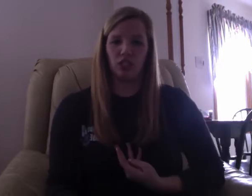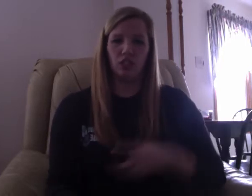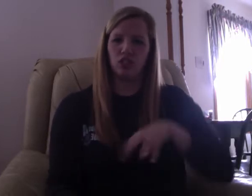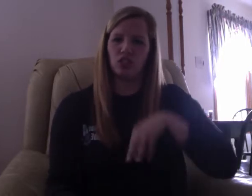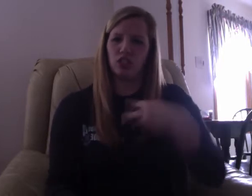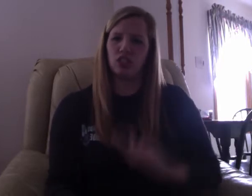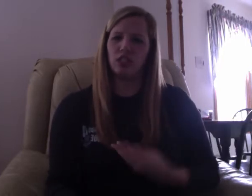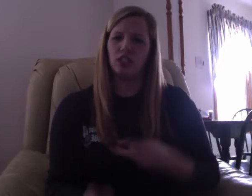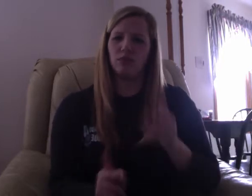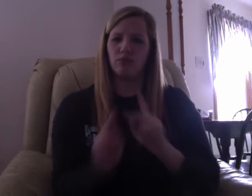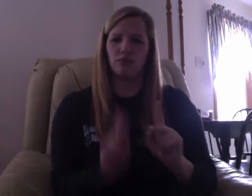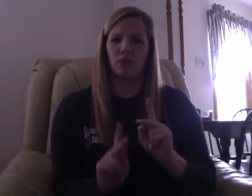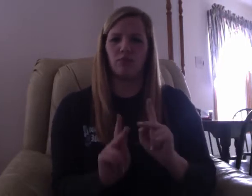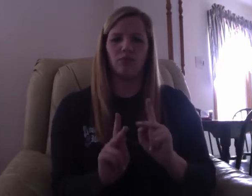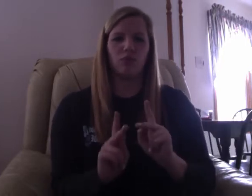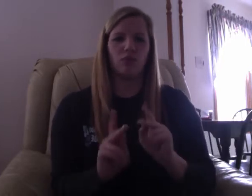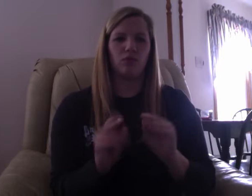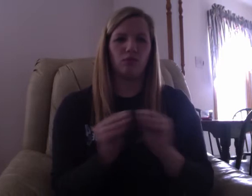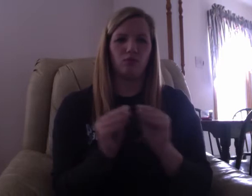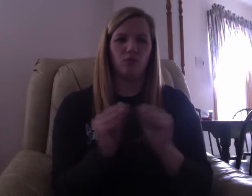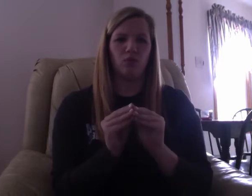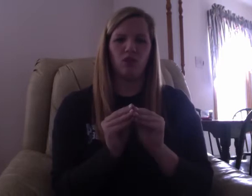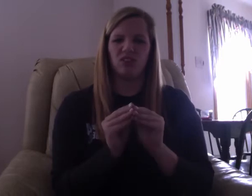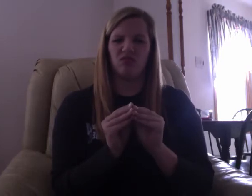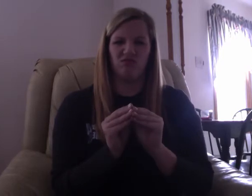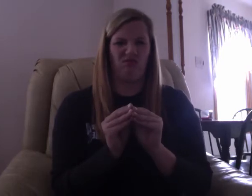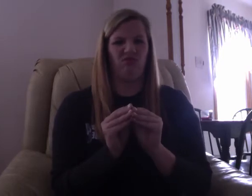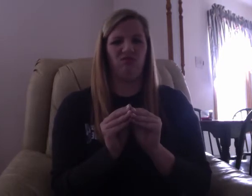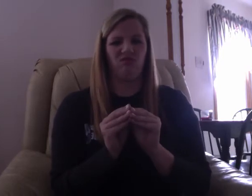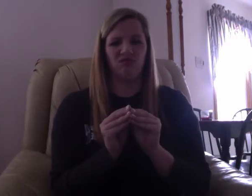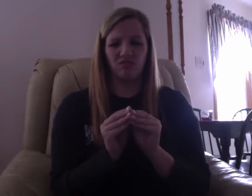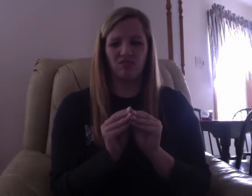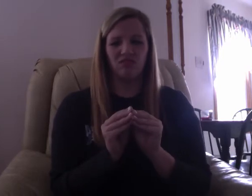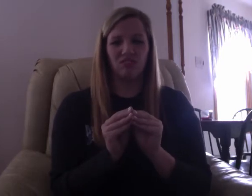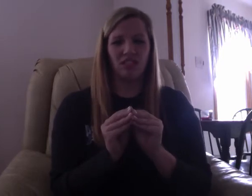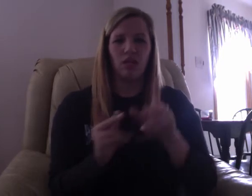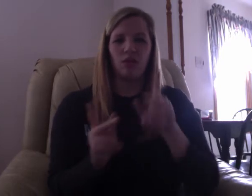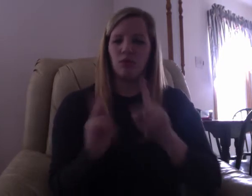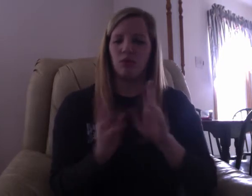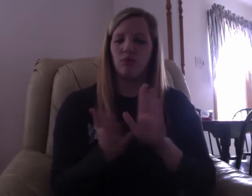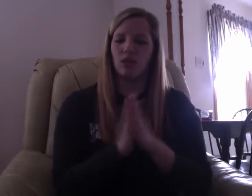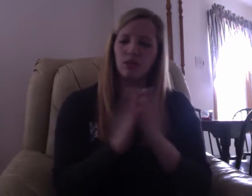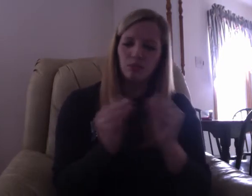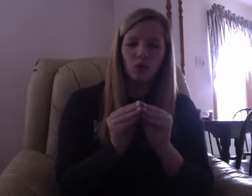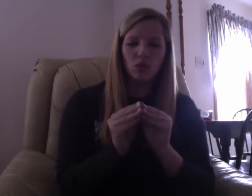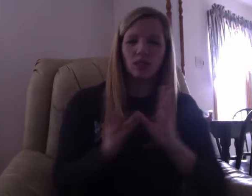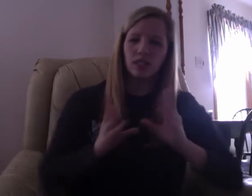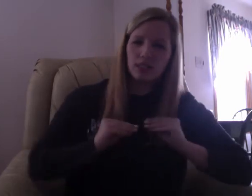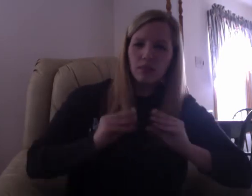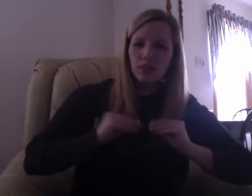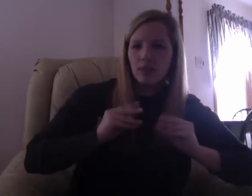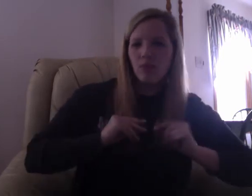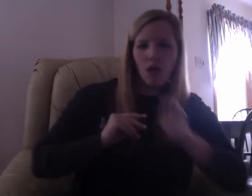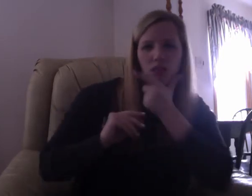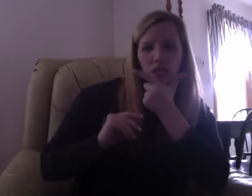to get more of the brunt of it. More and more people are becoming accepting of lesbians and gays and bisexual people, but really